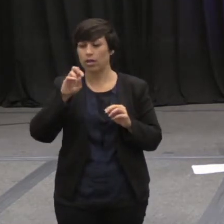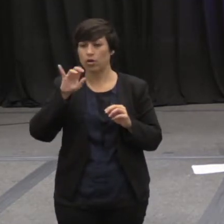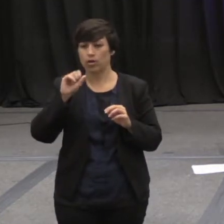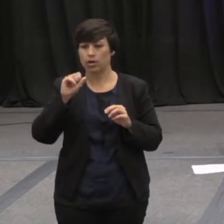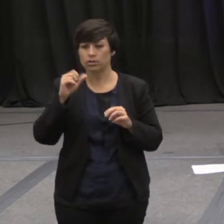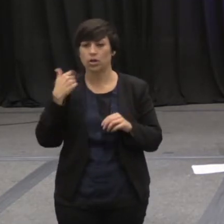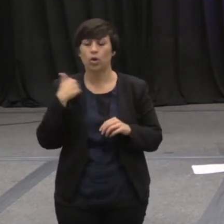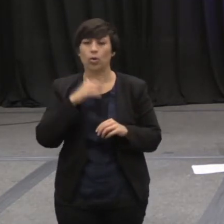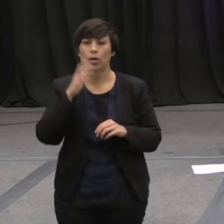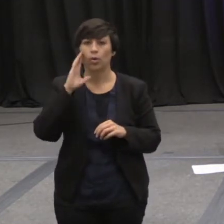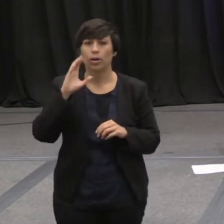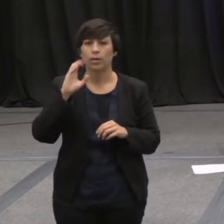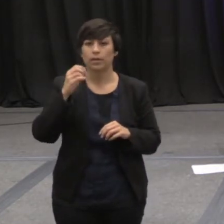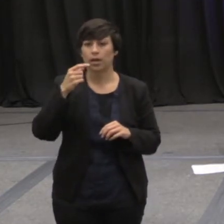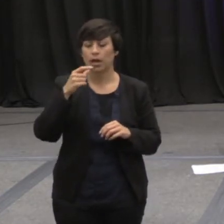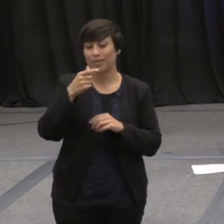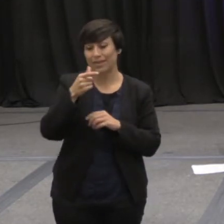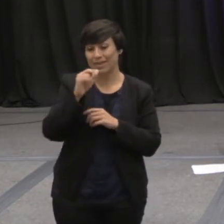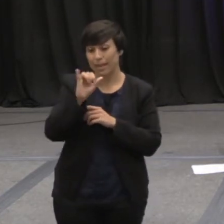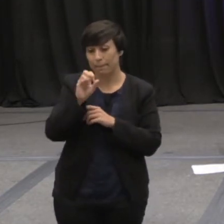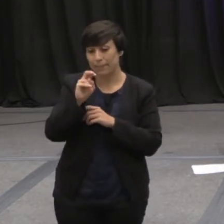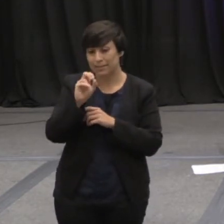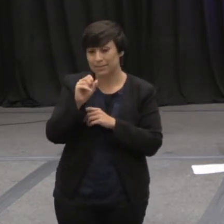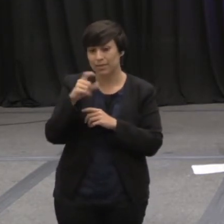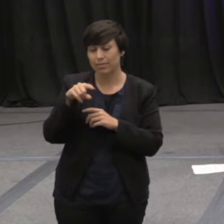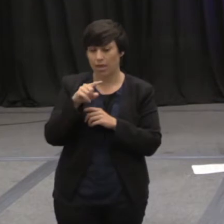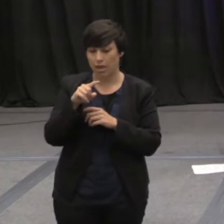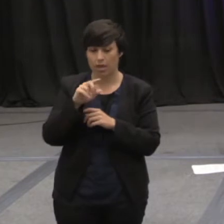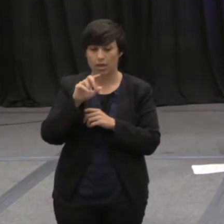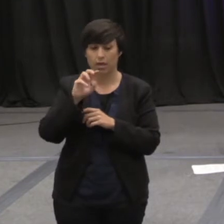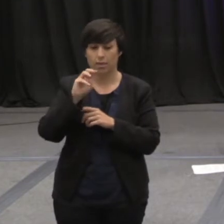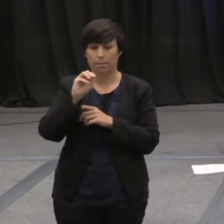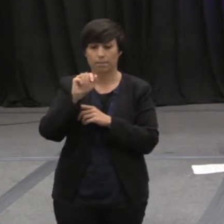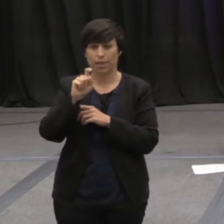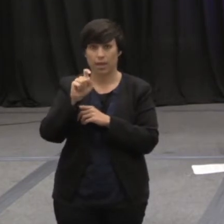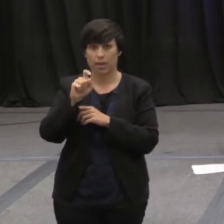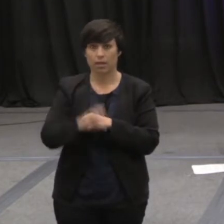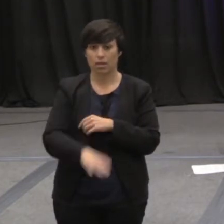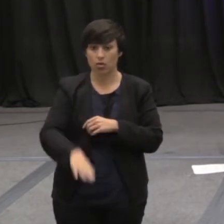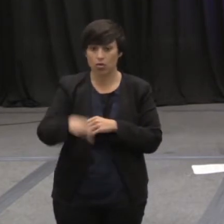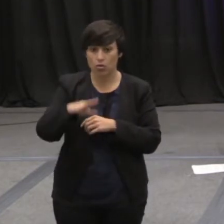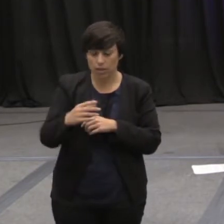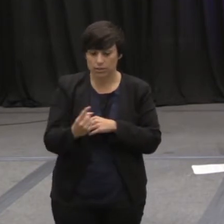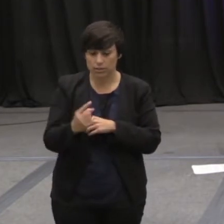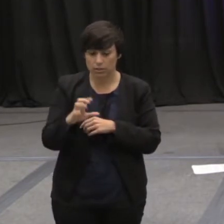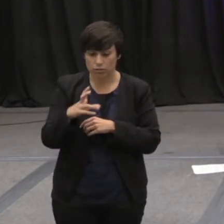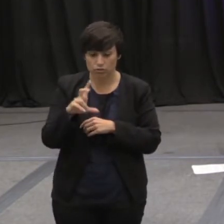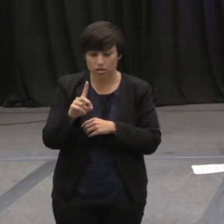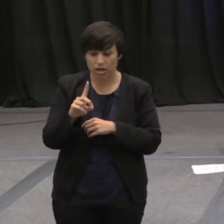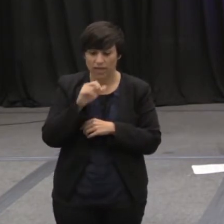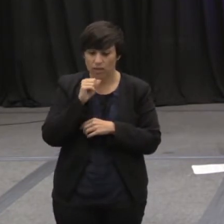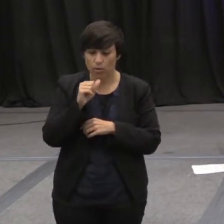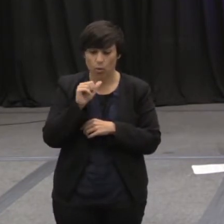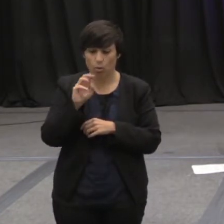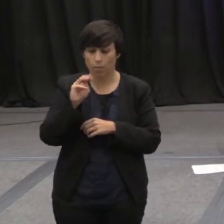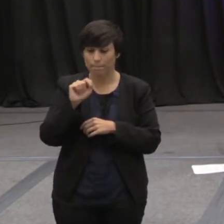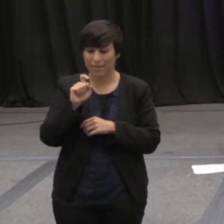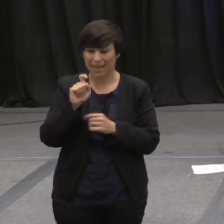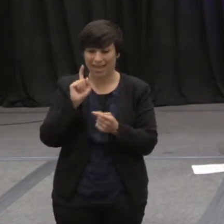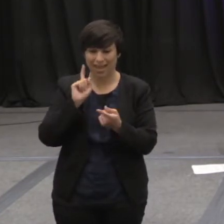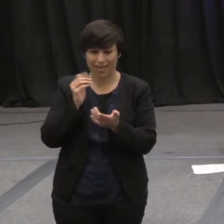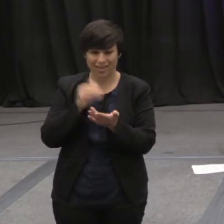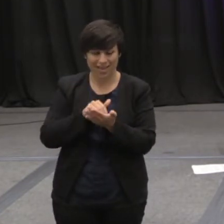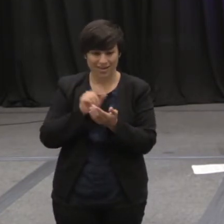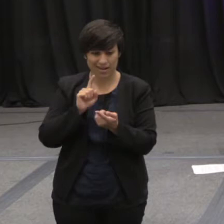mate, and then they spend the rest of the year raising a single child and do not mate again until that infant